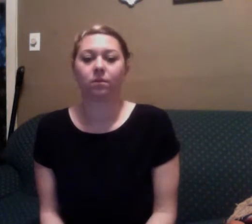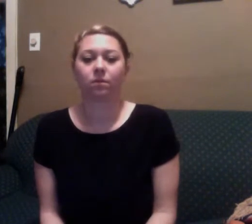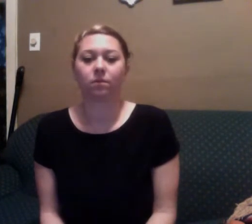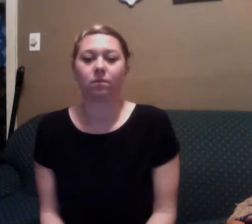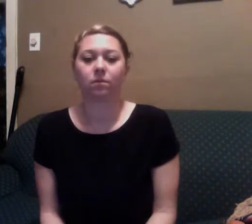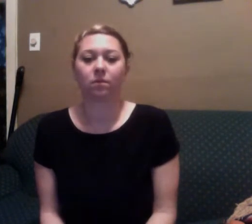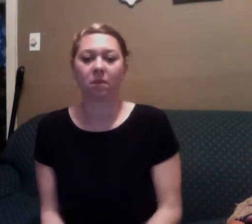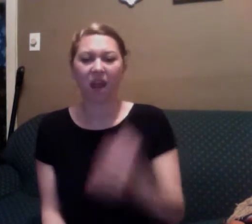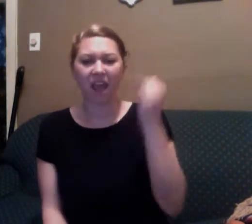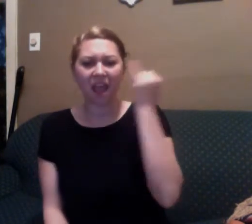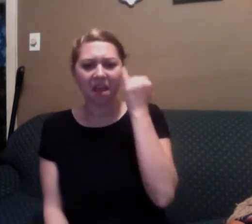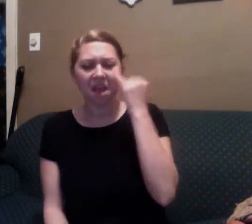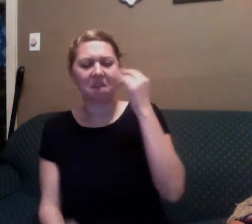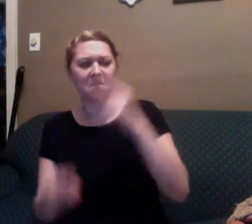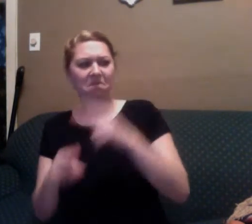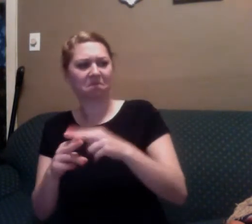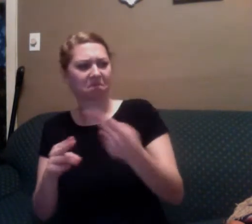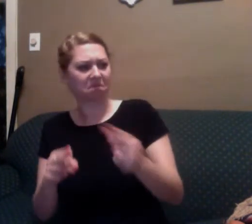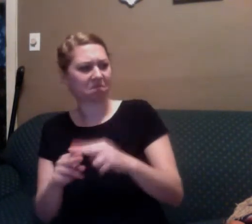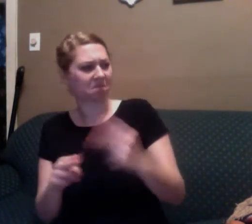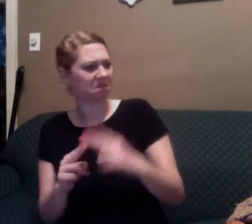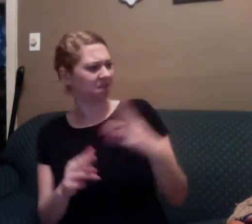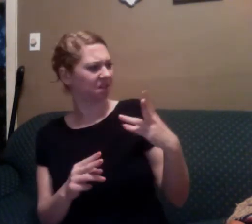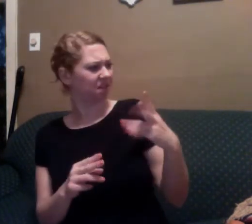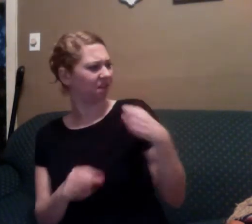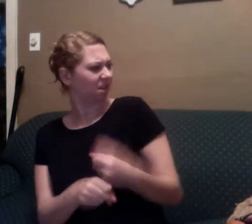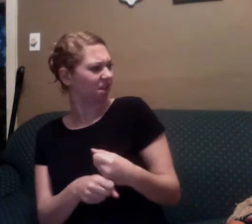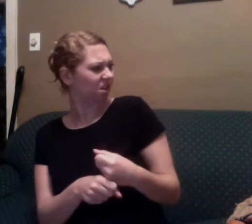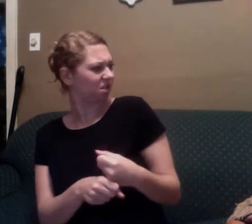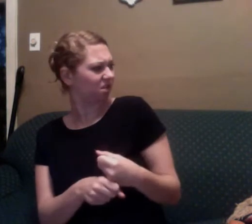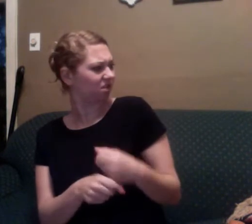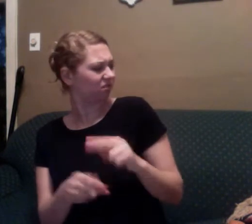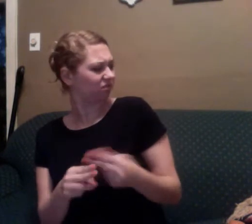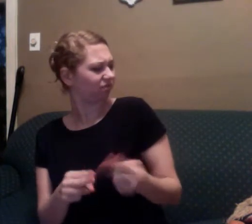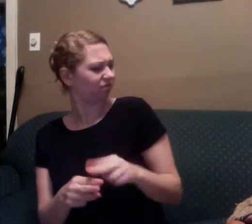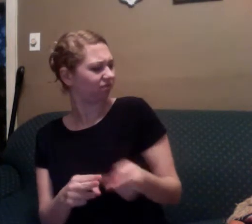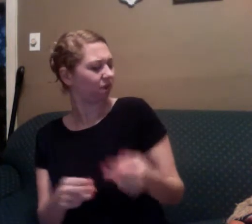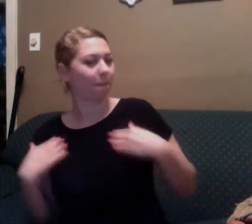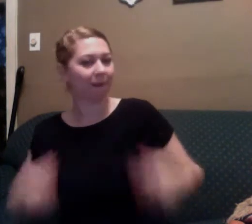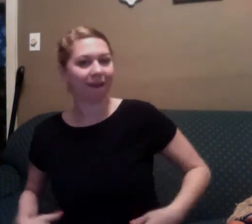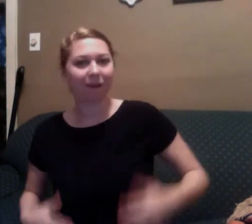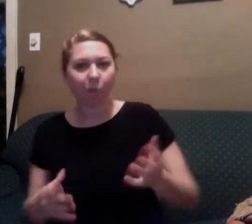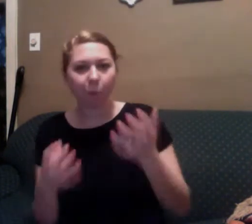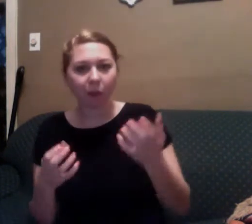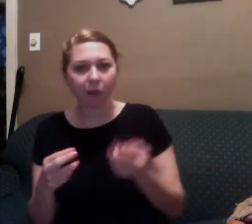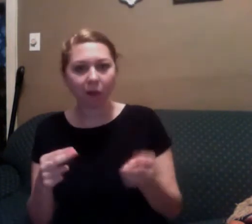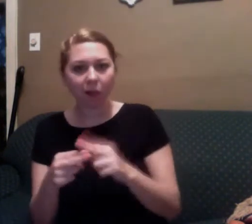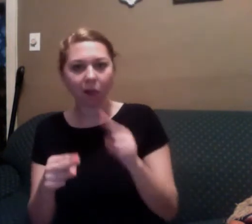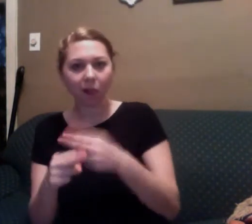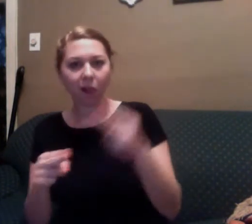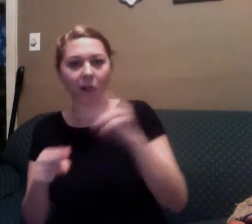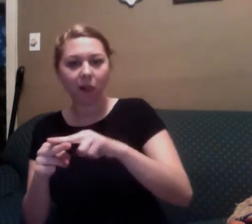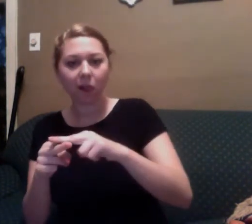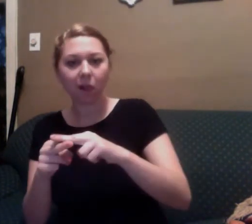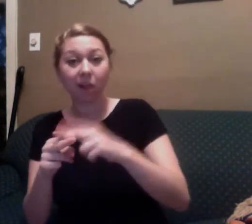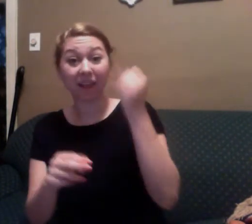you gain it back. If that weight loss had been due to a long famine, that would be a sensible response. In